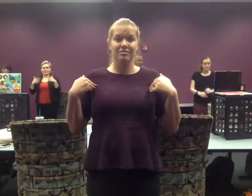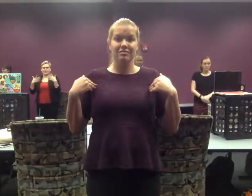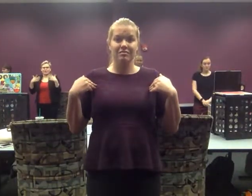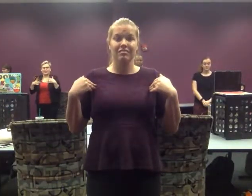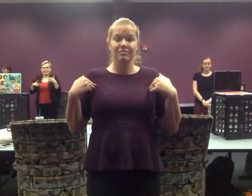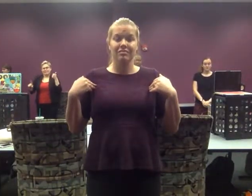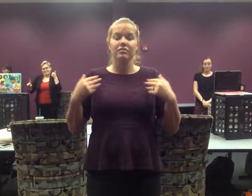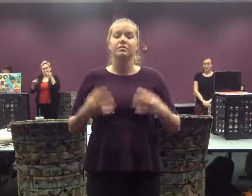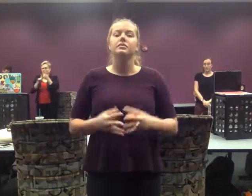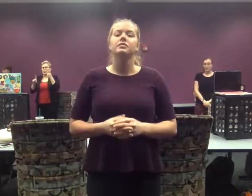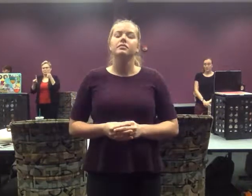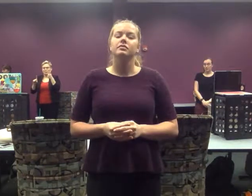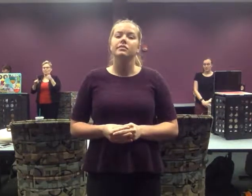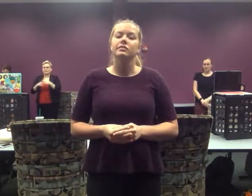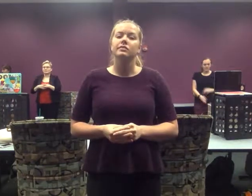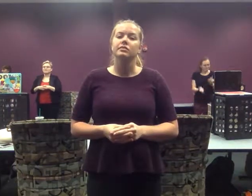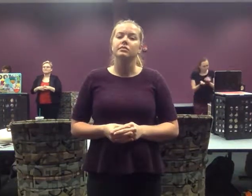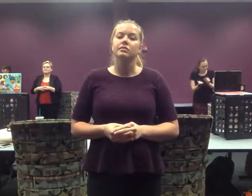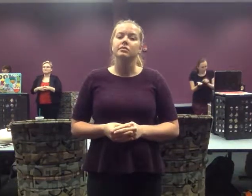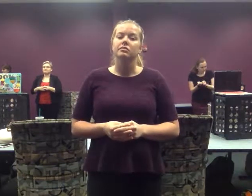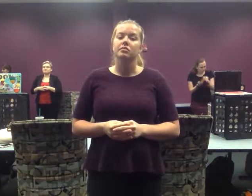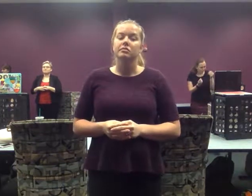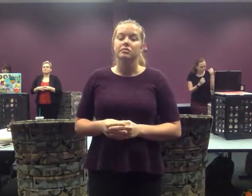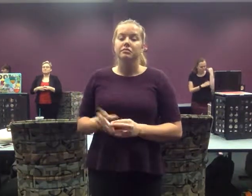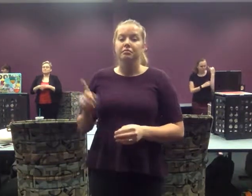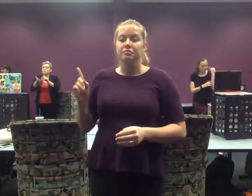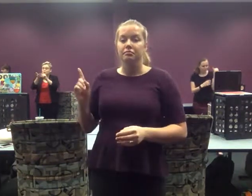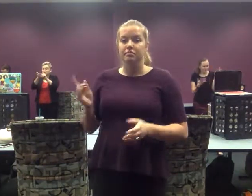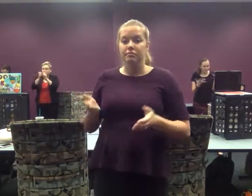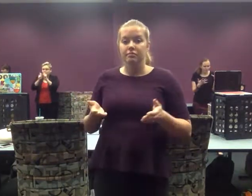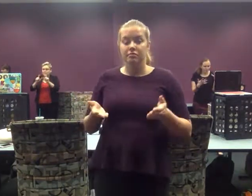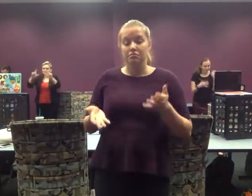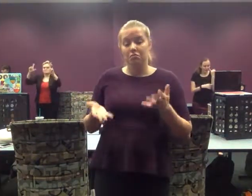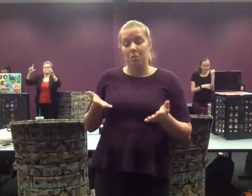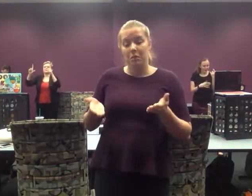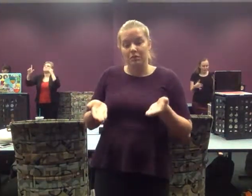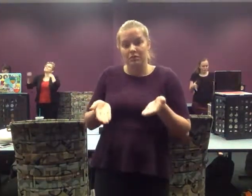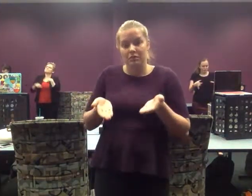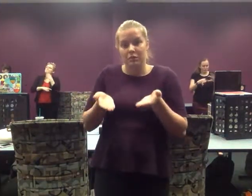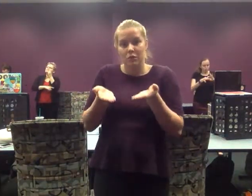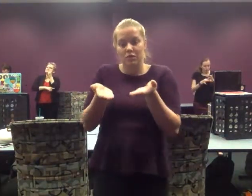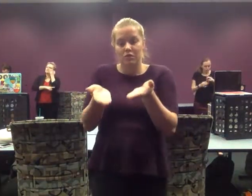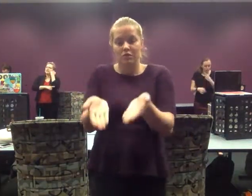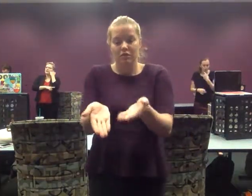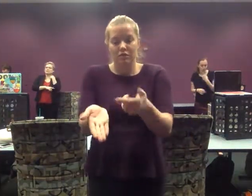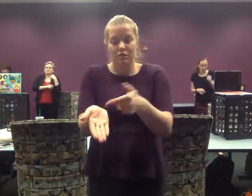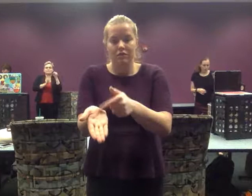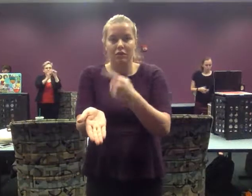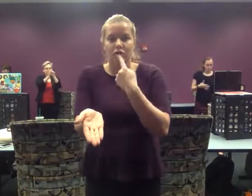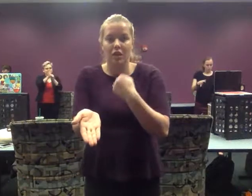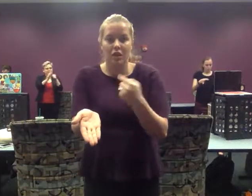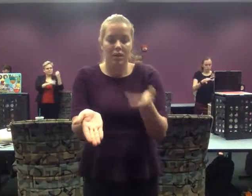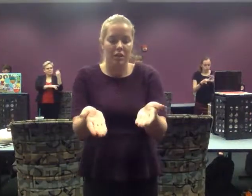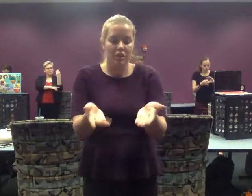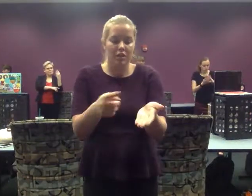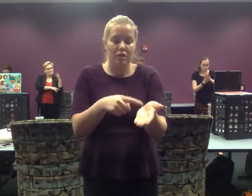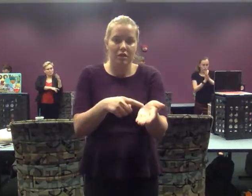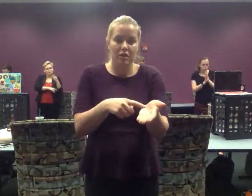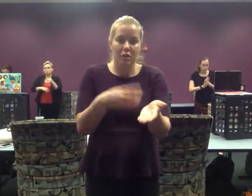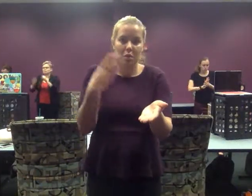The suggestion of the editorial is that if you put red and blue together, it makes purple. Now let's see. Are some of